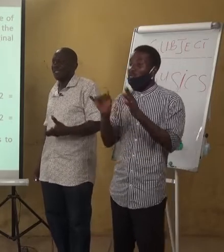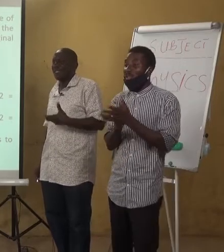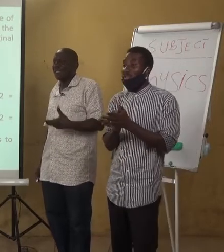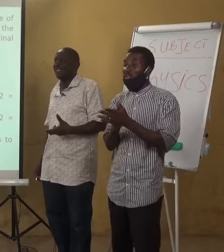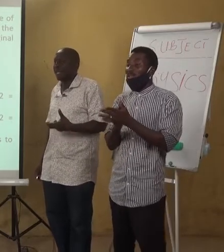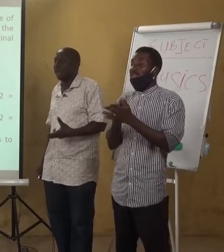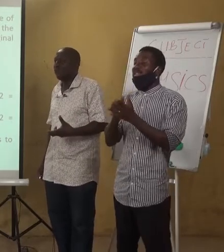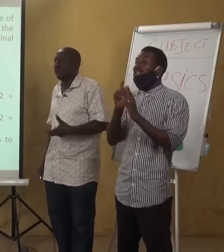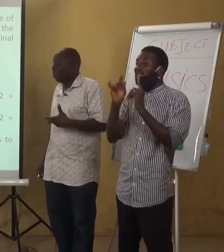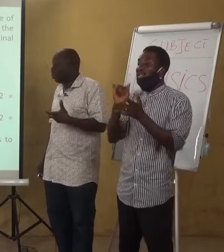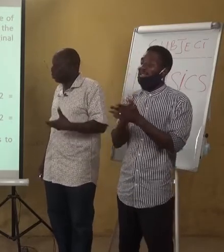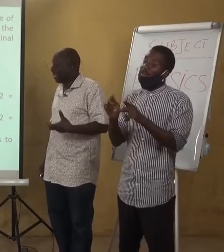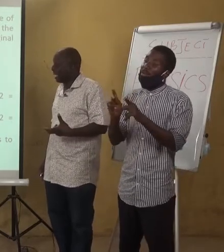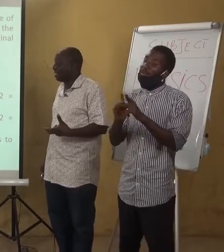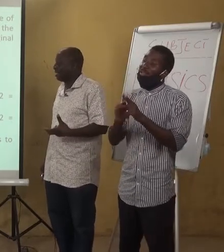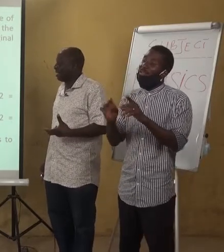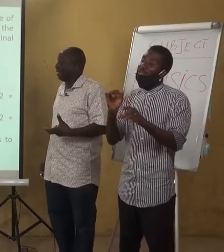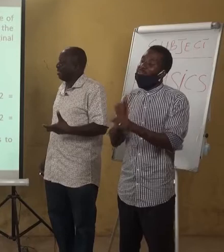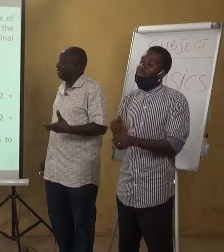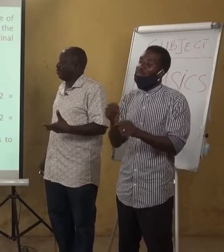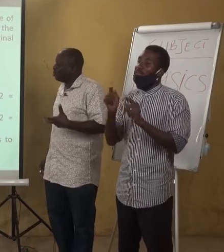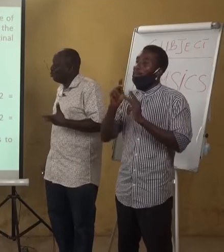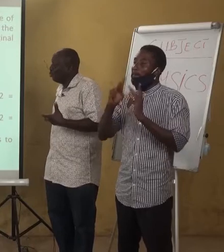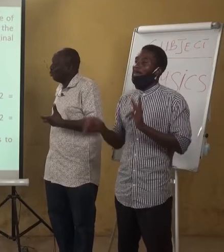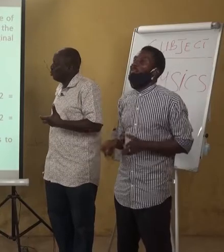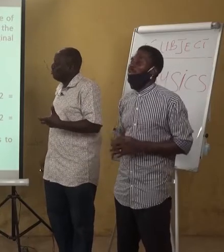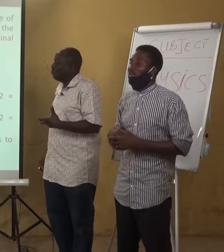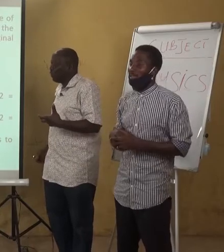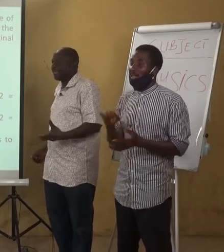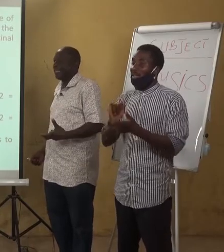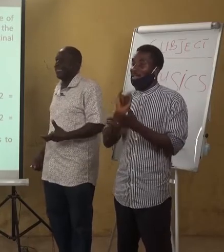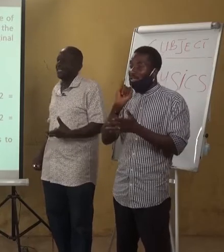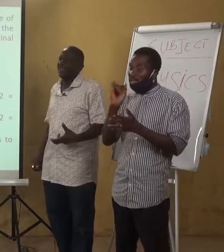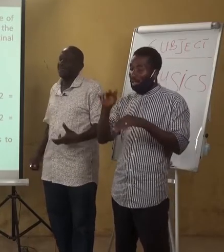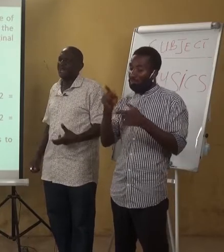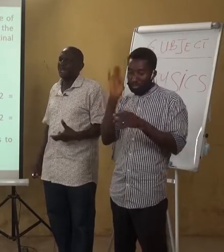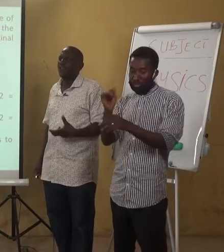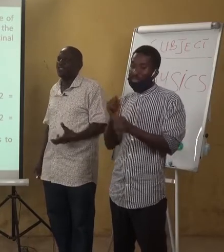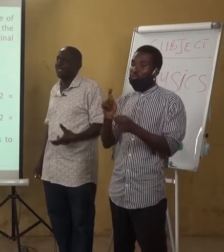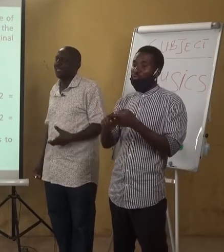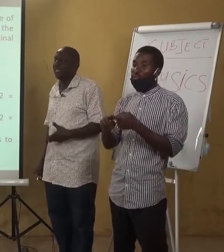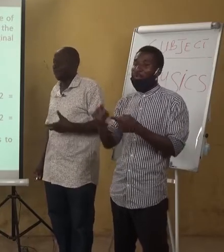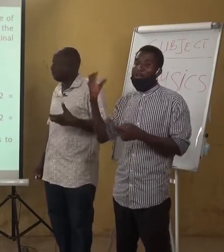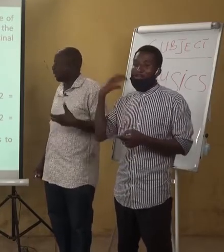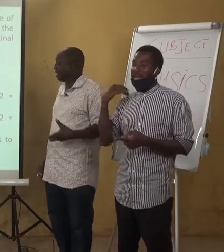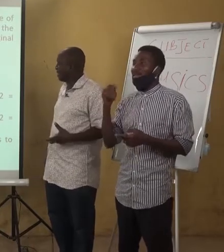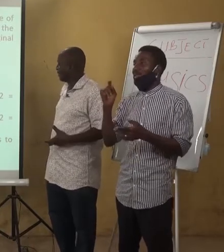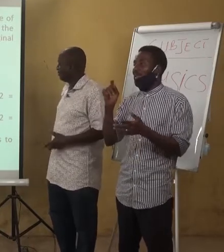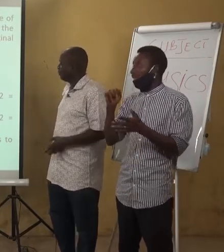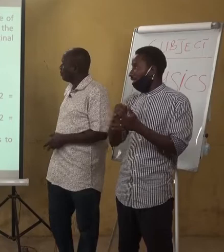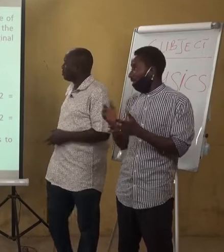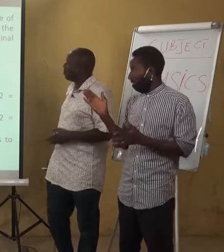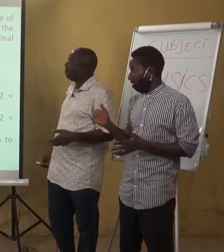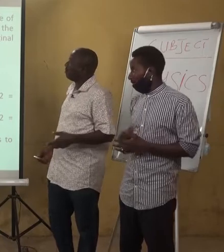perfect. That is how you will get to master these things, by constant